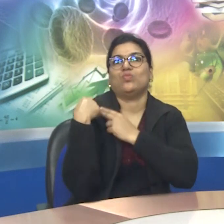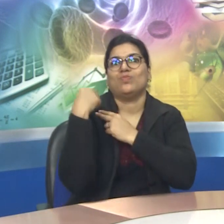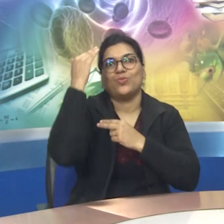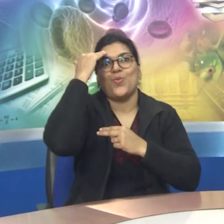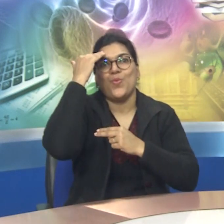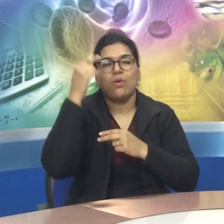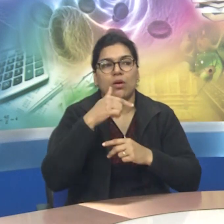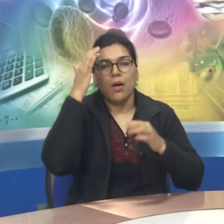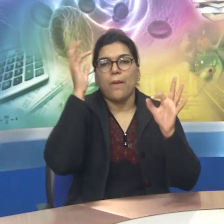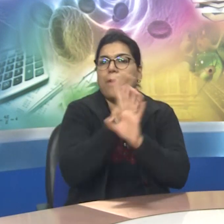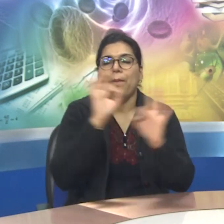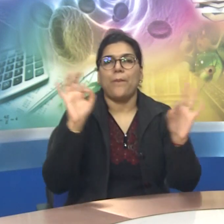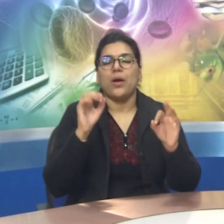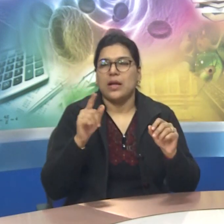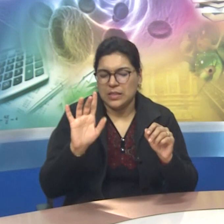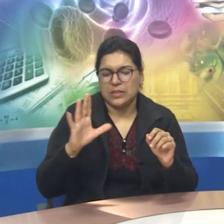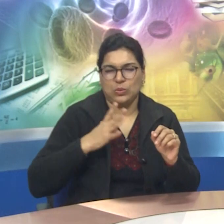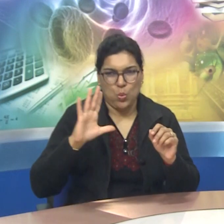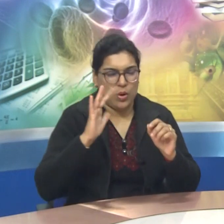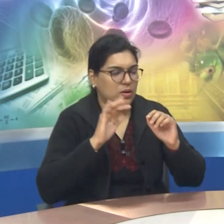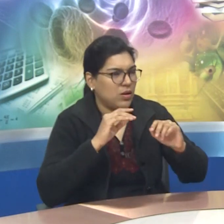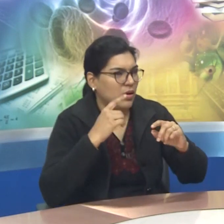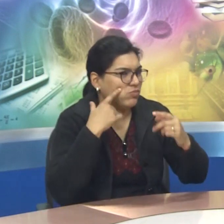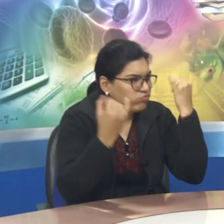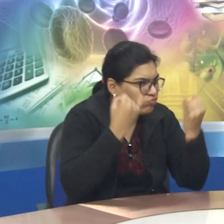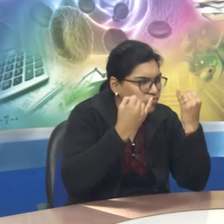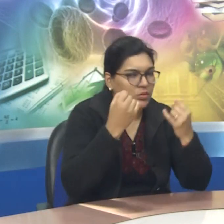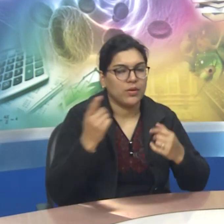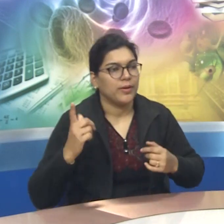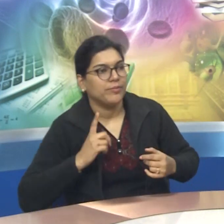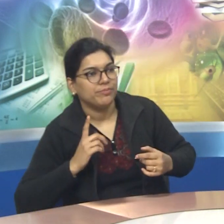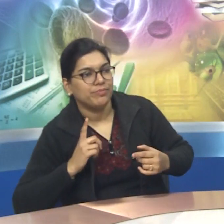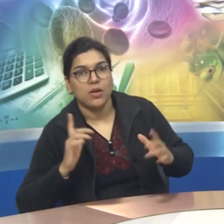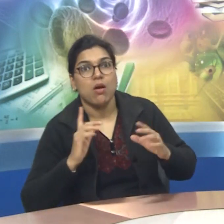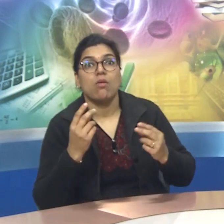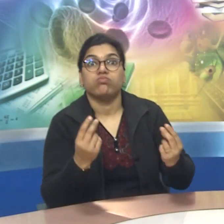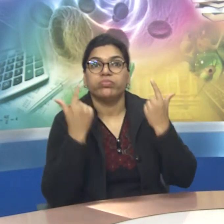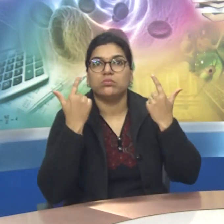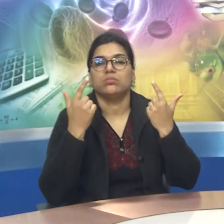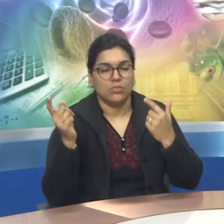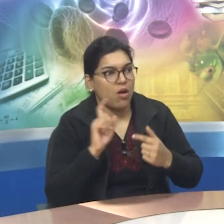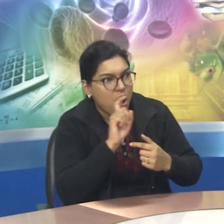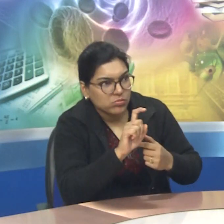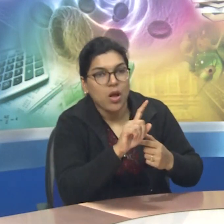have adequate professional knowledge and be active to serve their readers in an efficient and effective